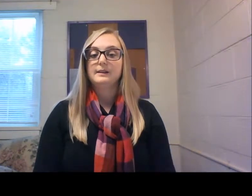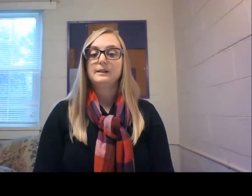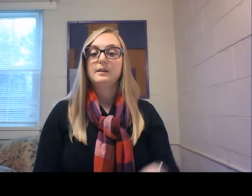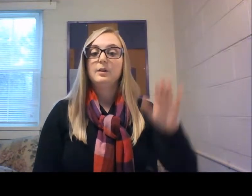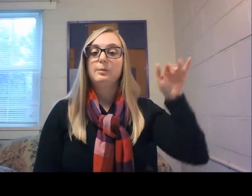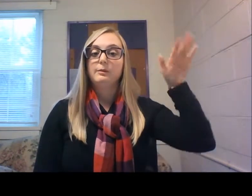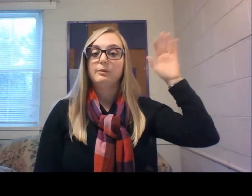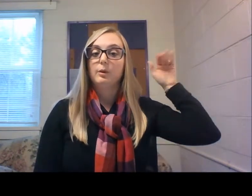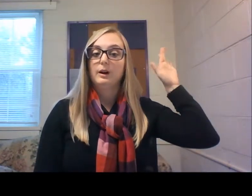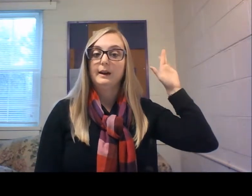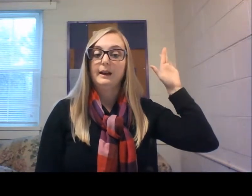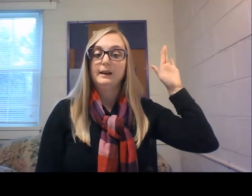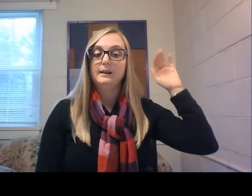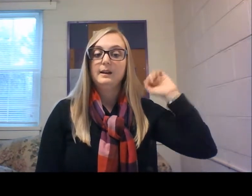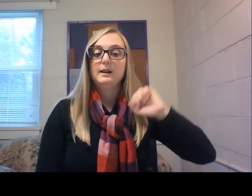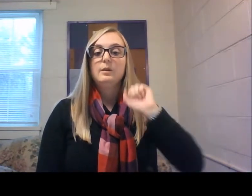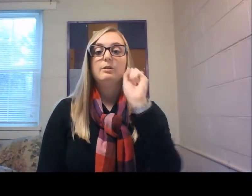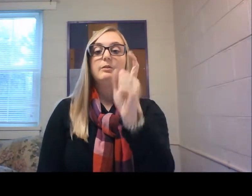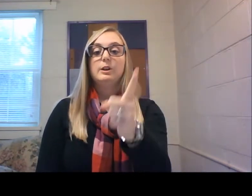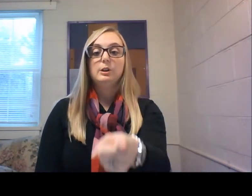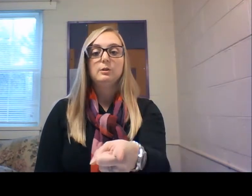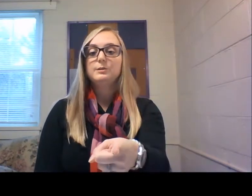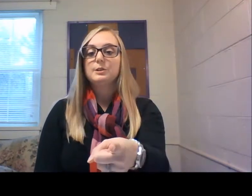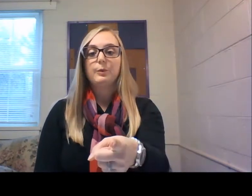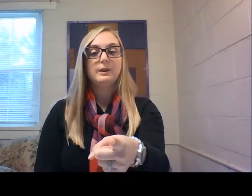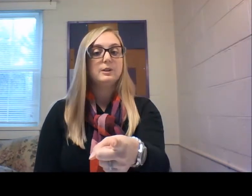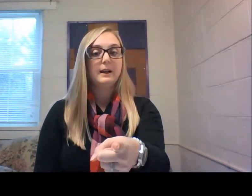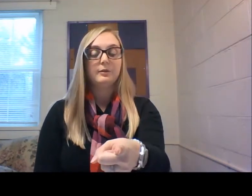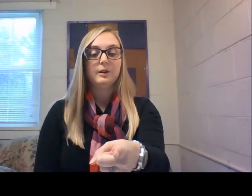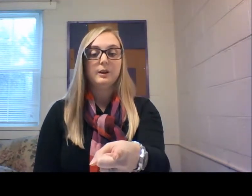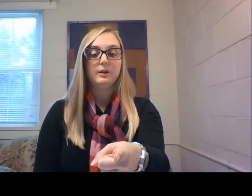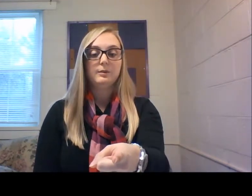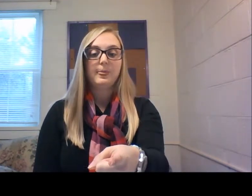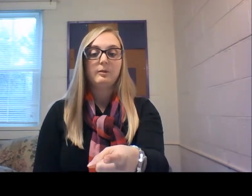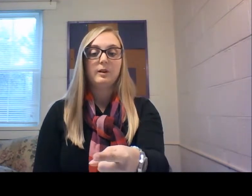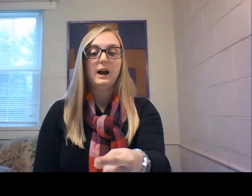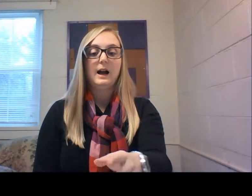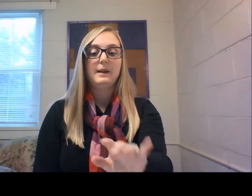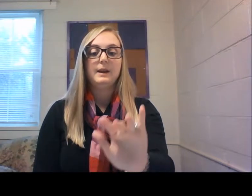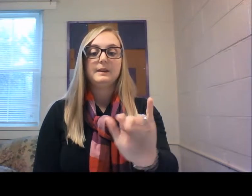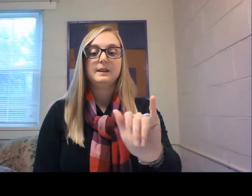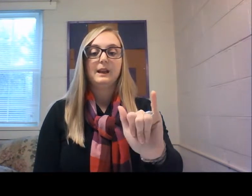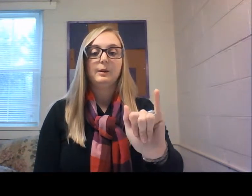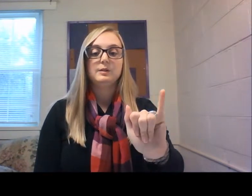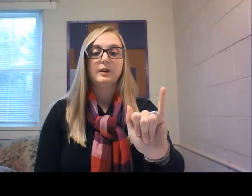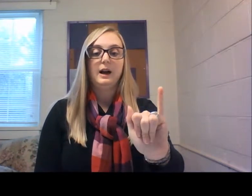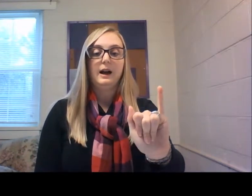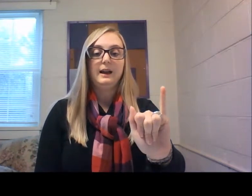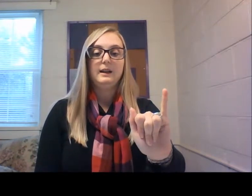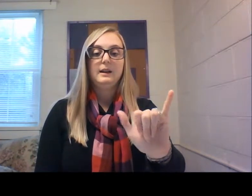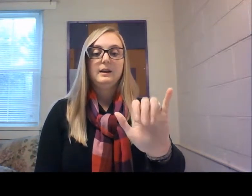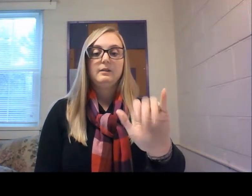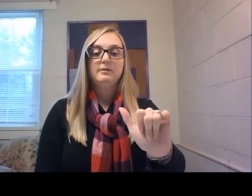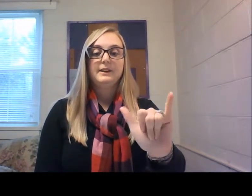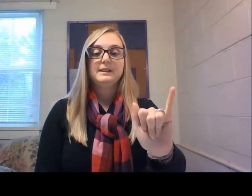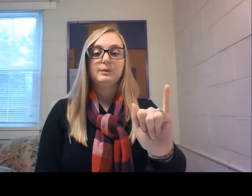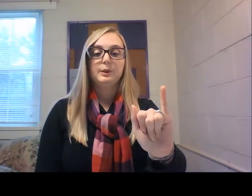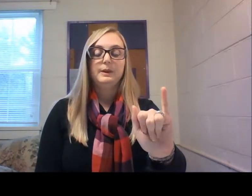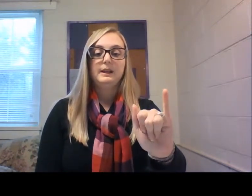this. Before again. For you, just point straight out for you. For I, make the sign language for I. Fist with your pinky